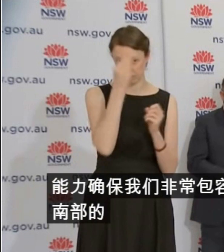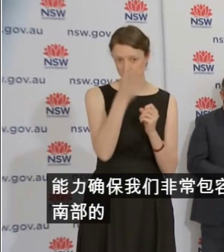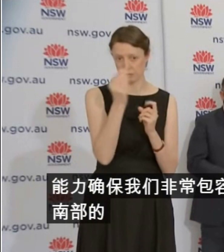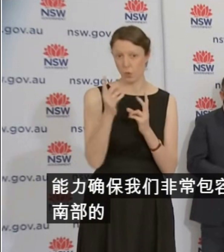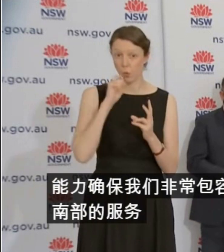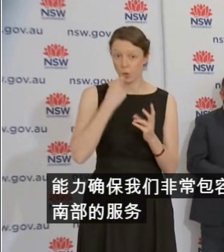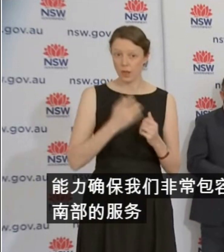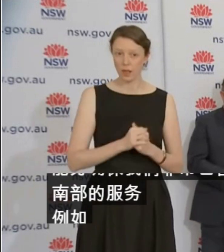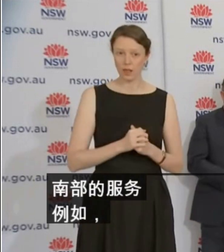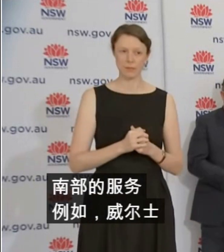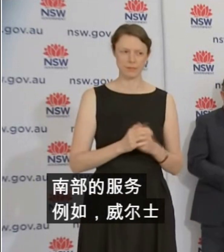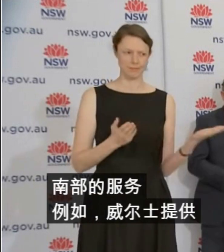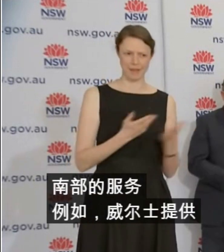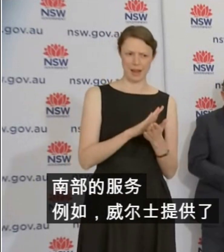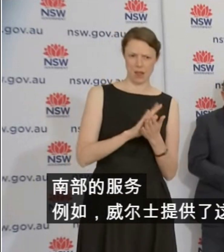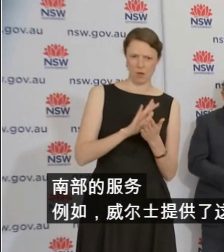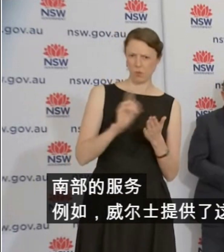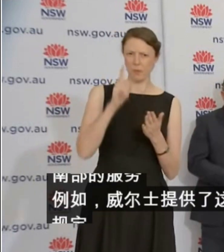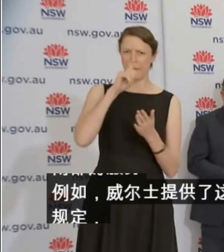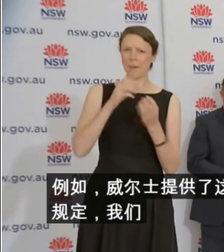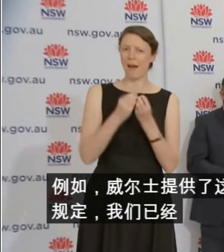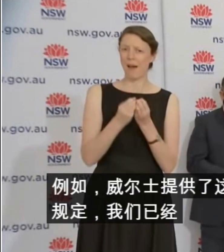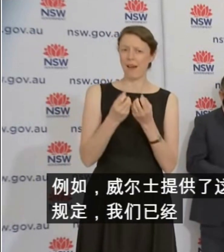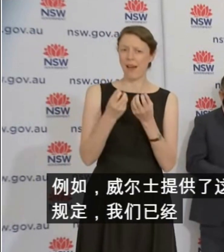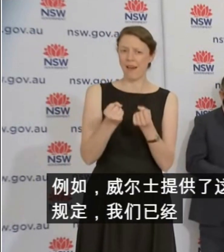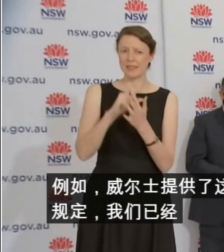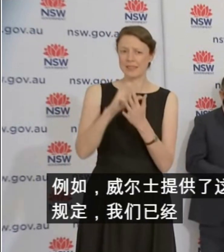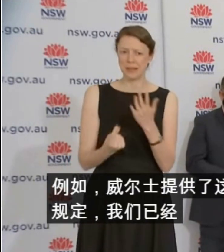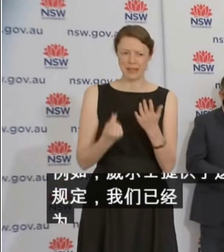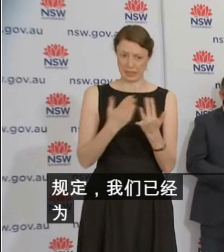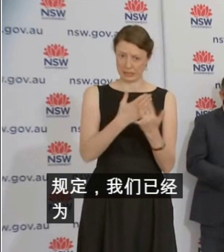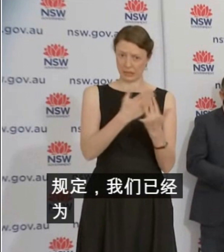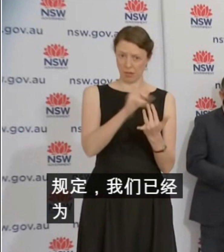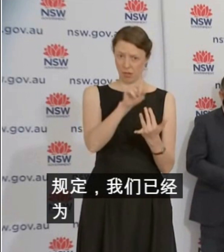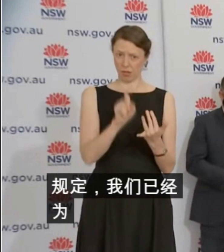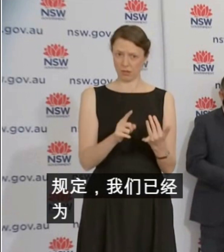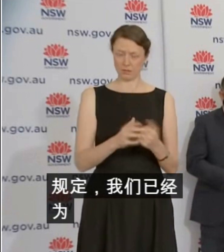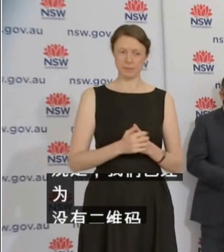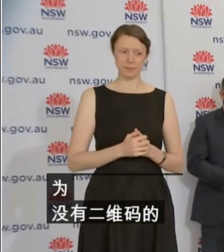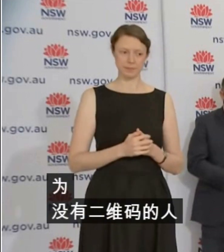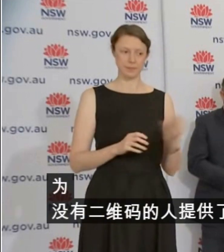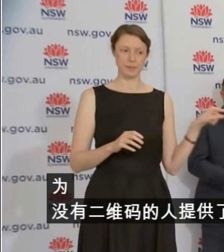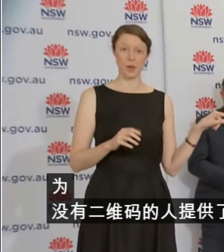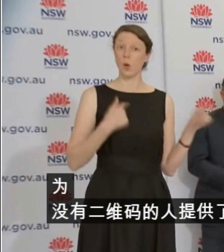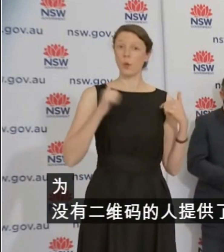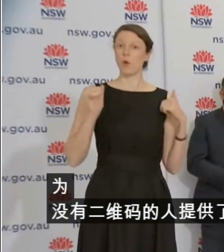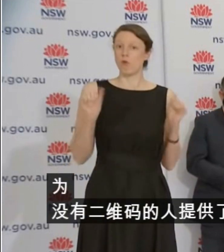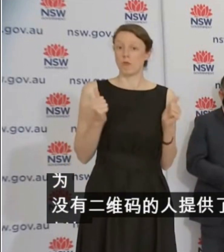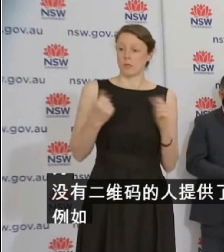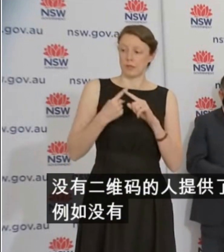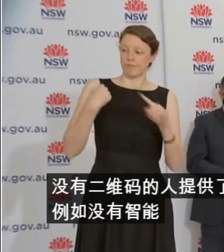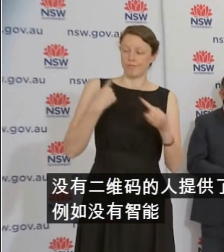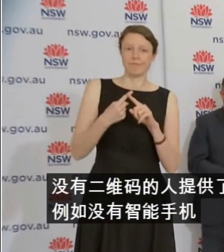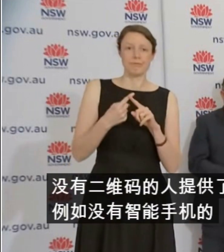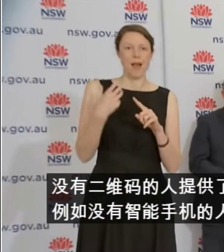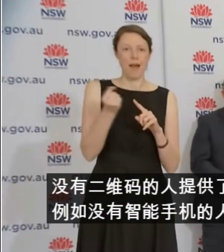the services Service New South Wales provides. So, for example, we do have provision already for people who didn't have QR codes to check in, for example,